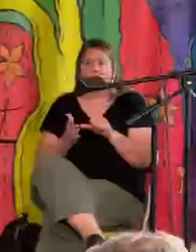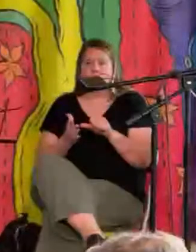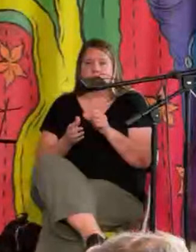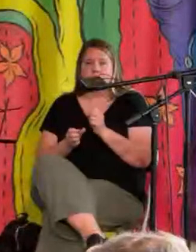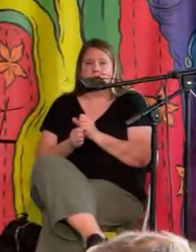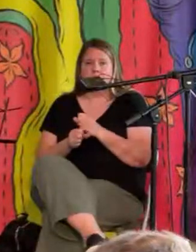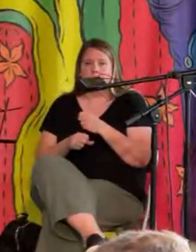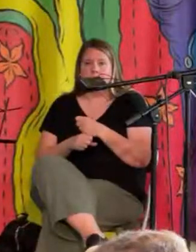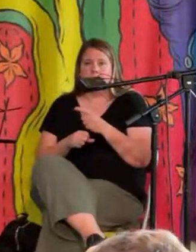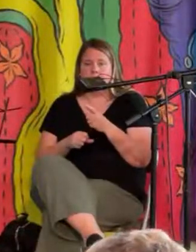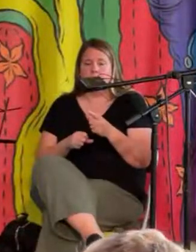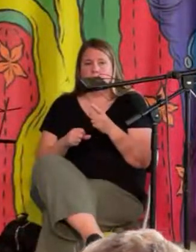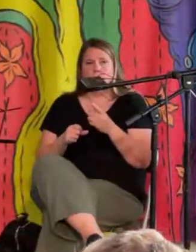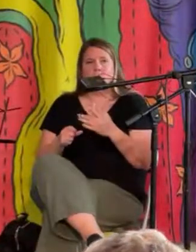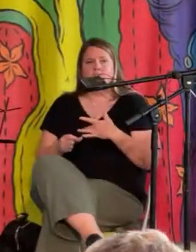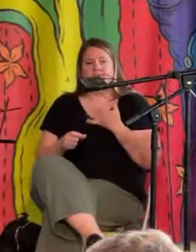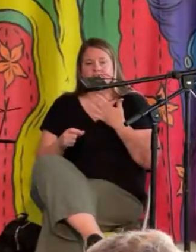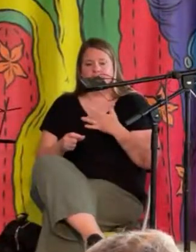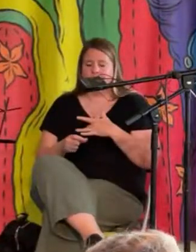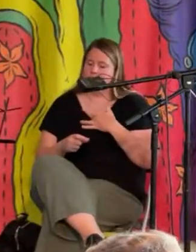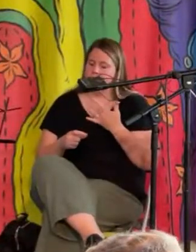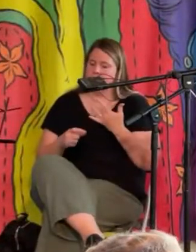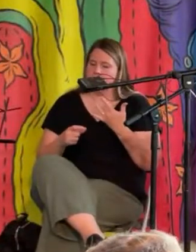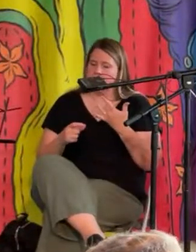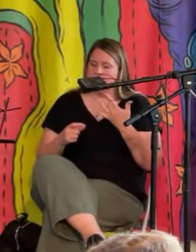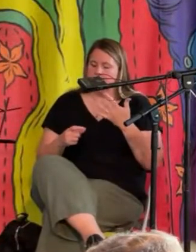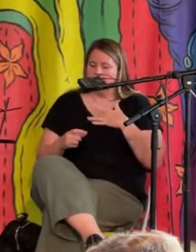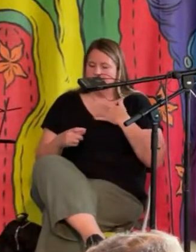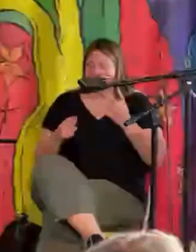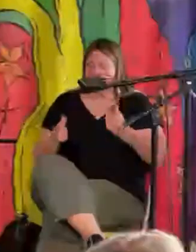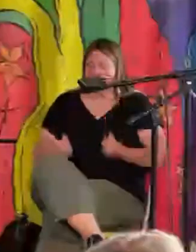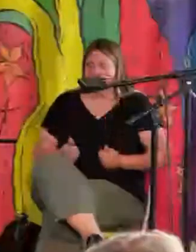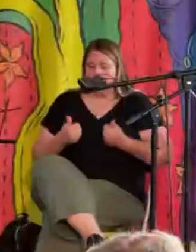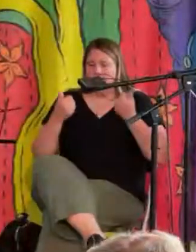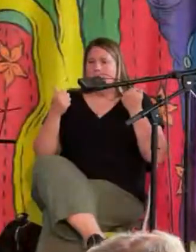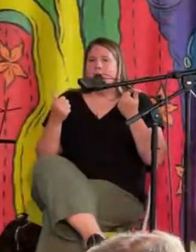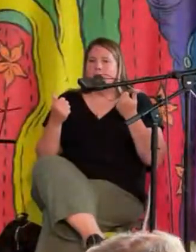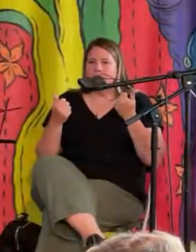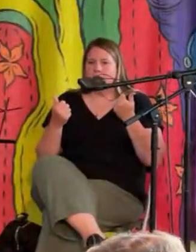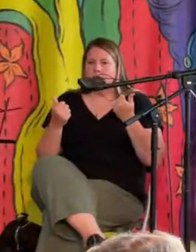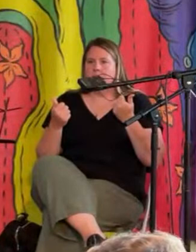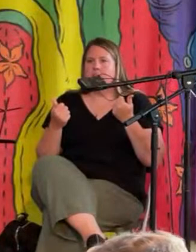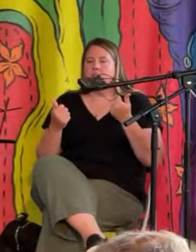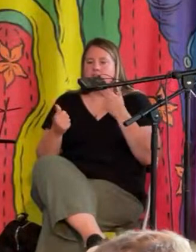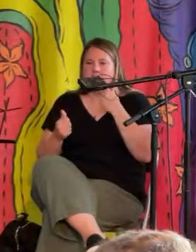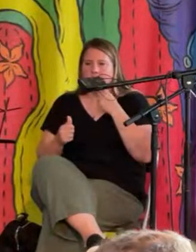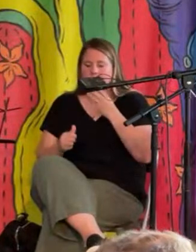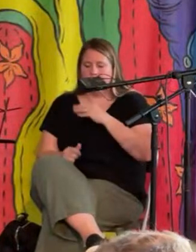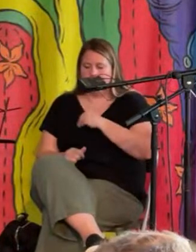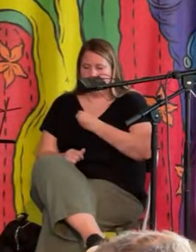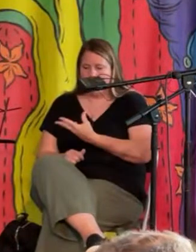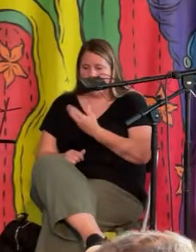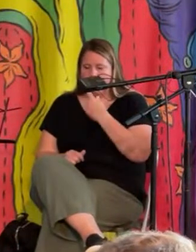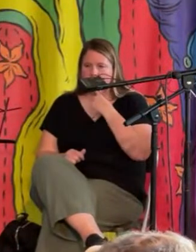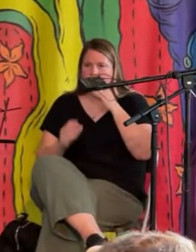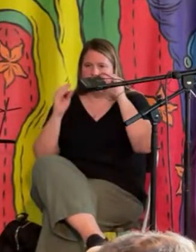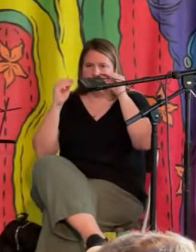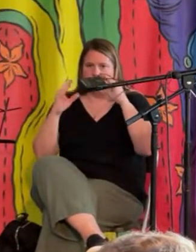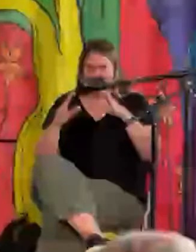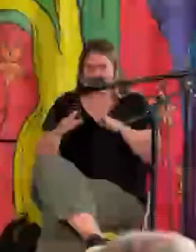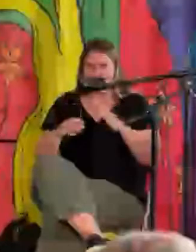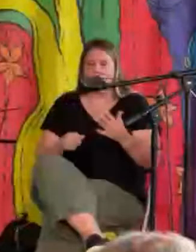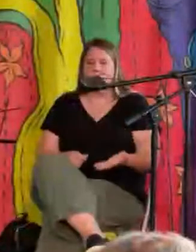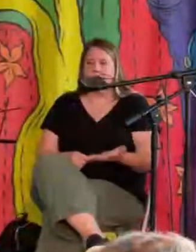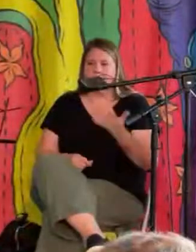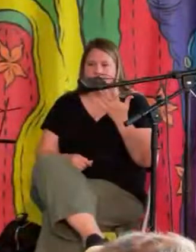you awake or makes you feel sensually alive? Lorca said, poet is a professor of five